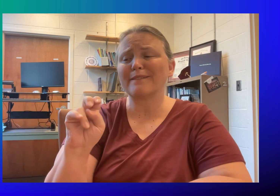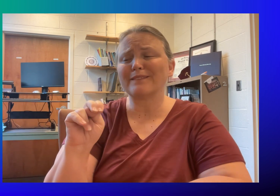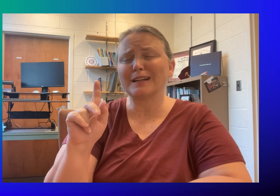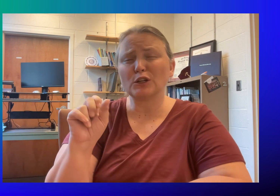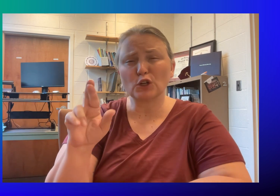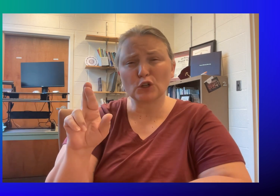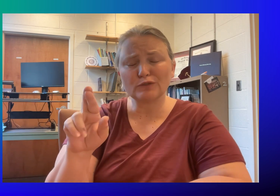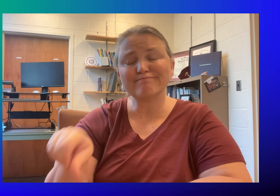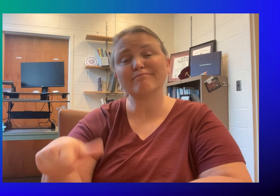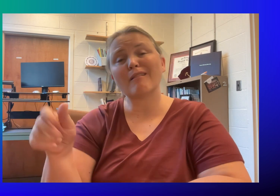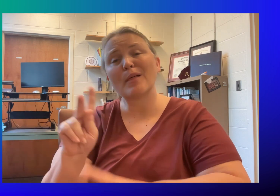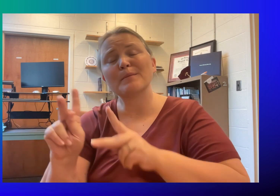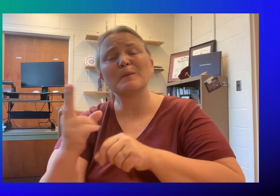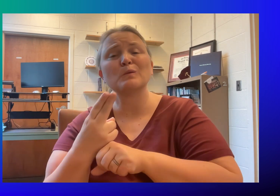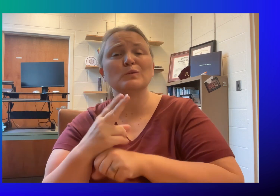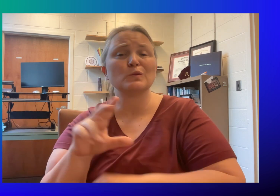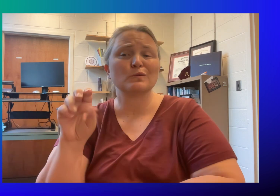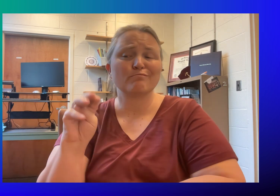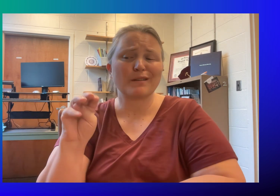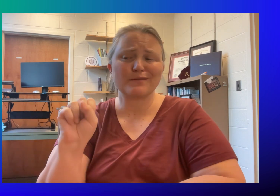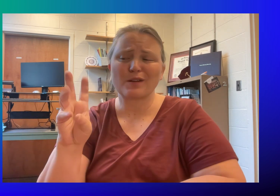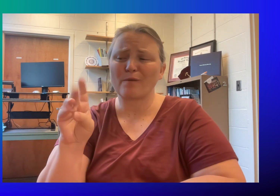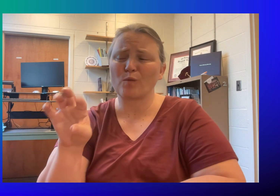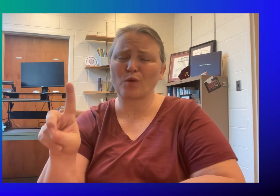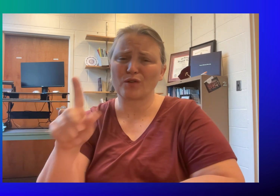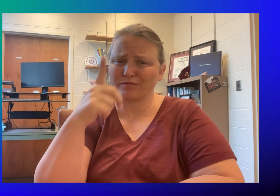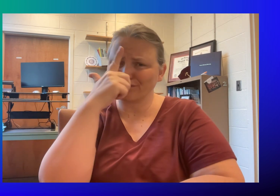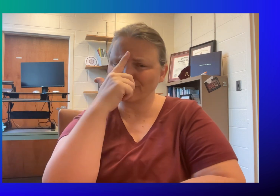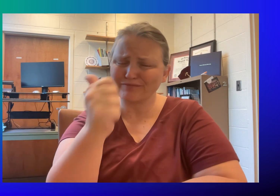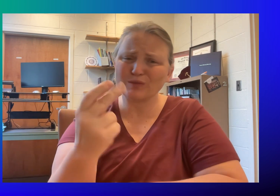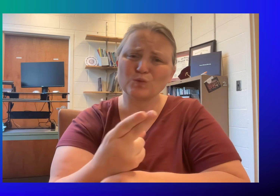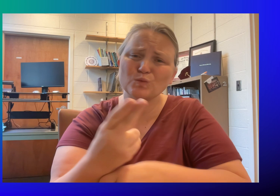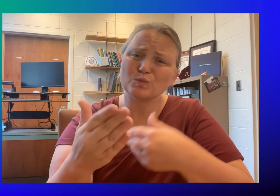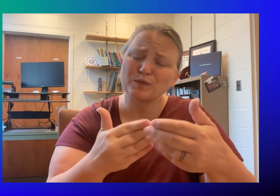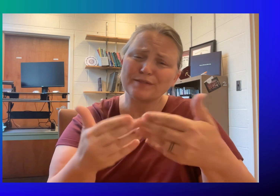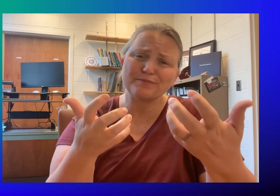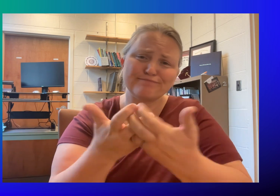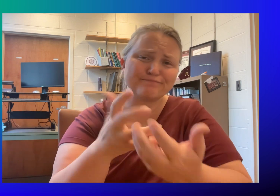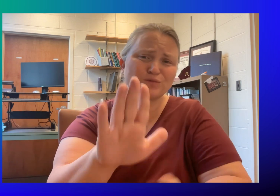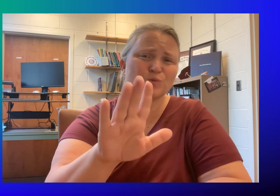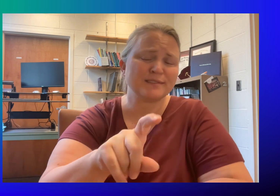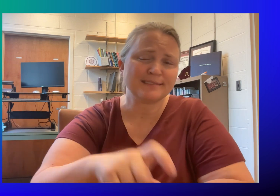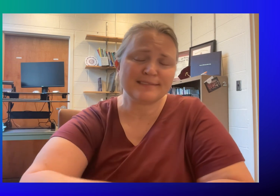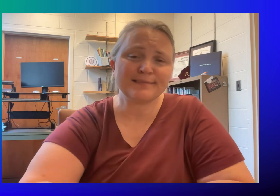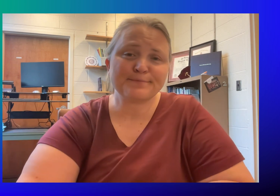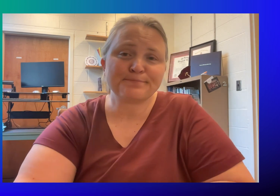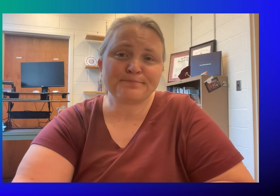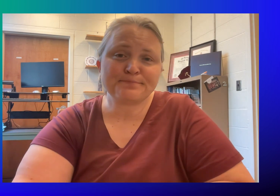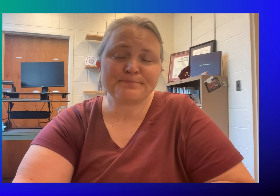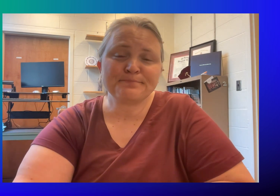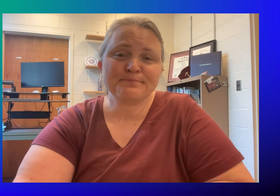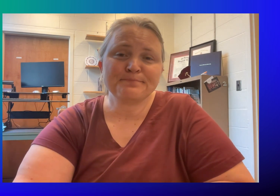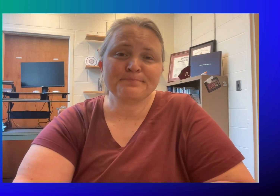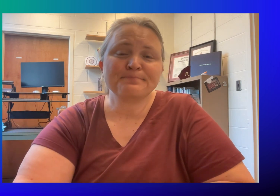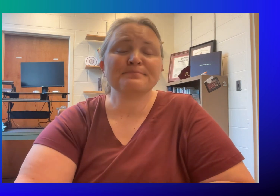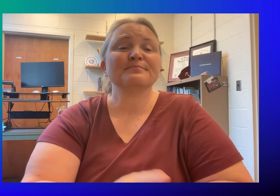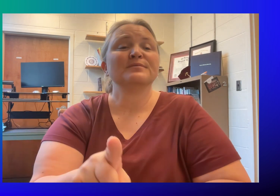Scrivener, and some people use Microsoft Word for their long form writing. Use what works for you. When we're really trying to get into the zone and